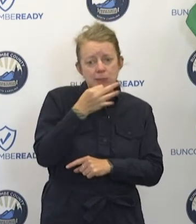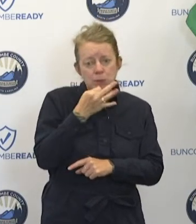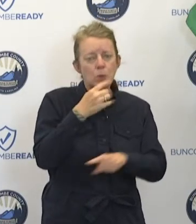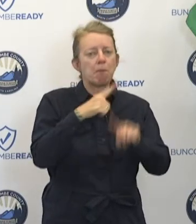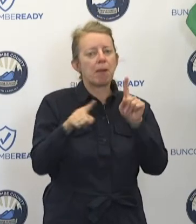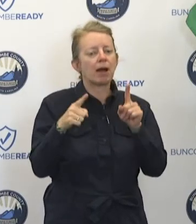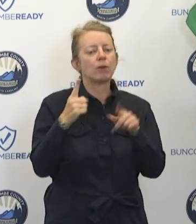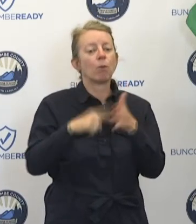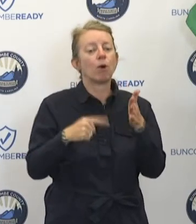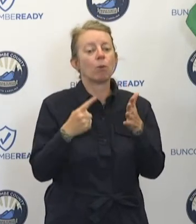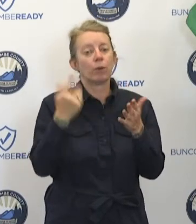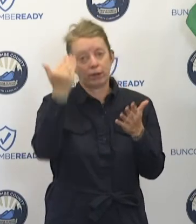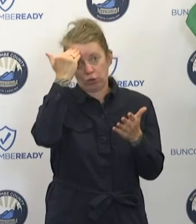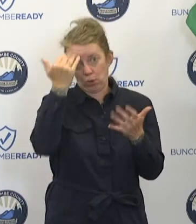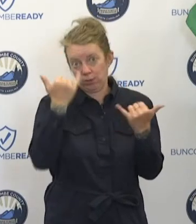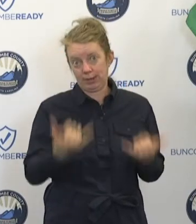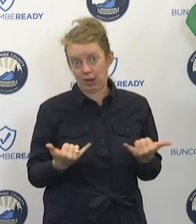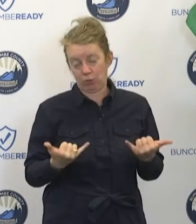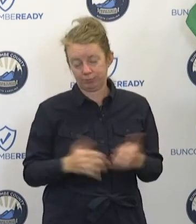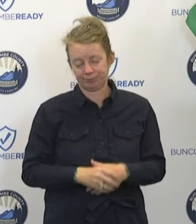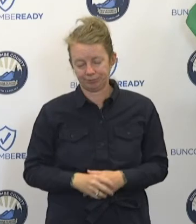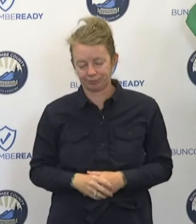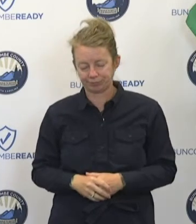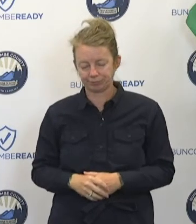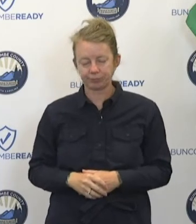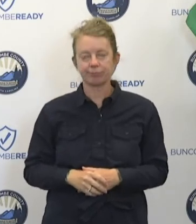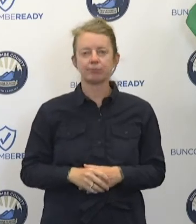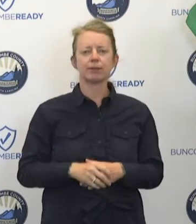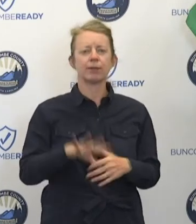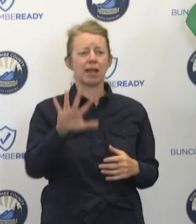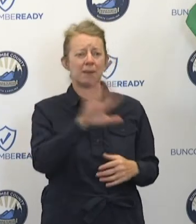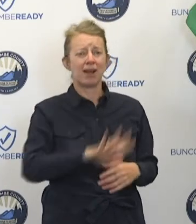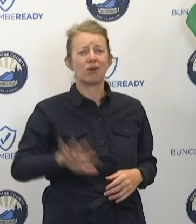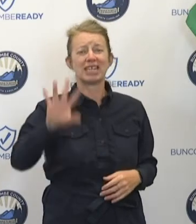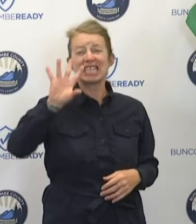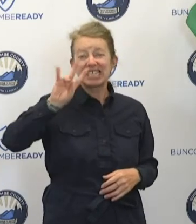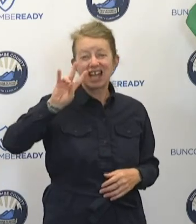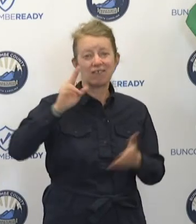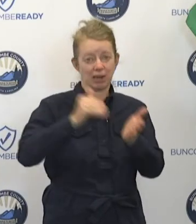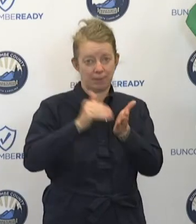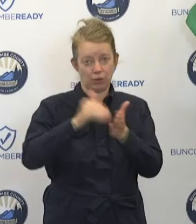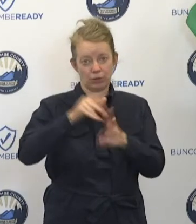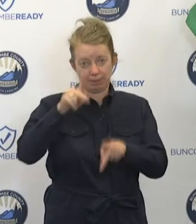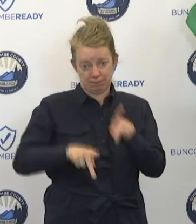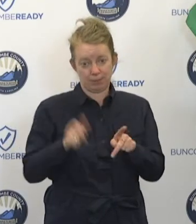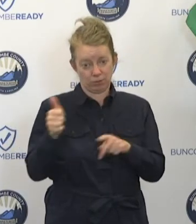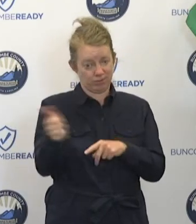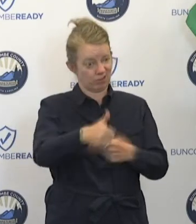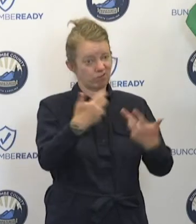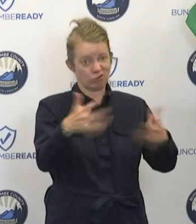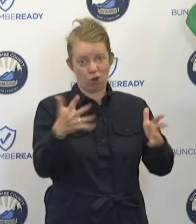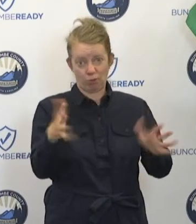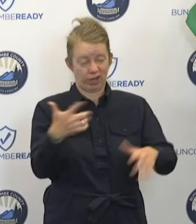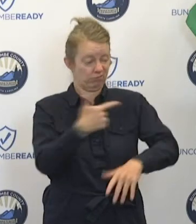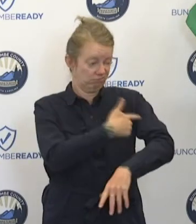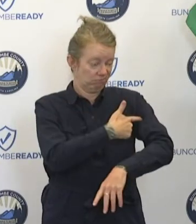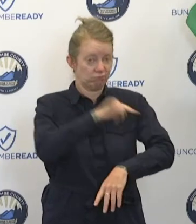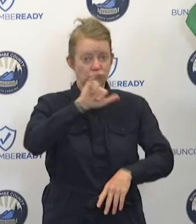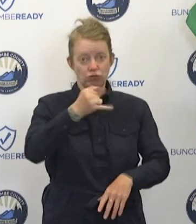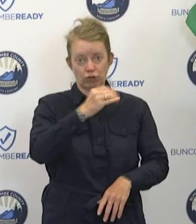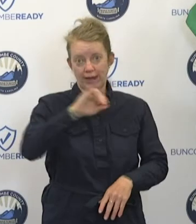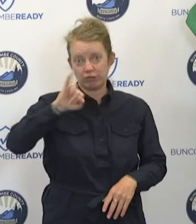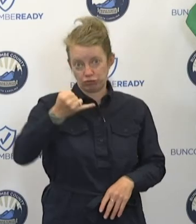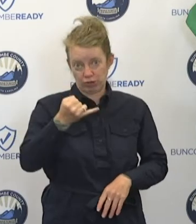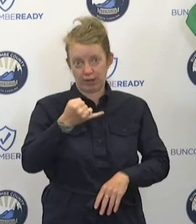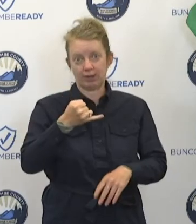far. Of the nearly 7 million people who have received the J&J COVID-19 vaccine in the